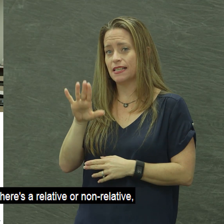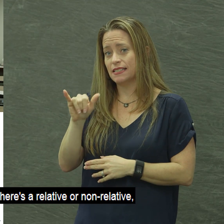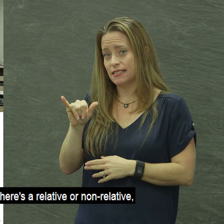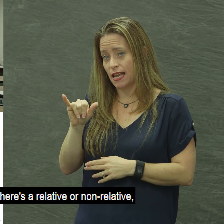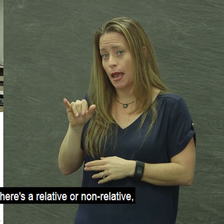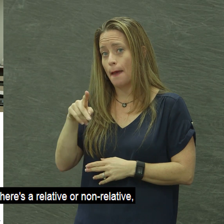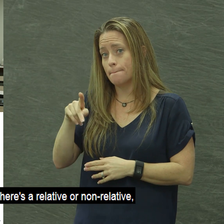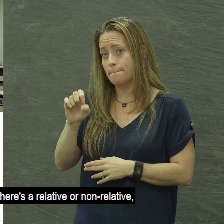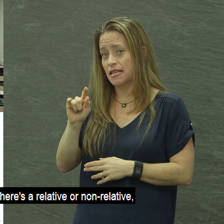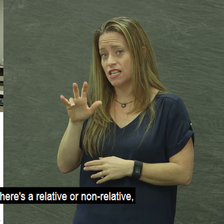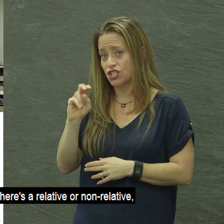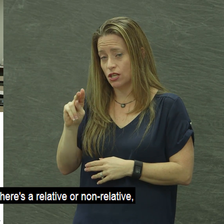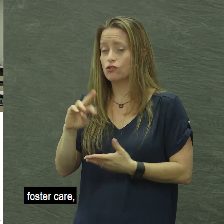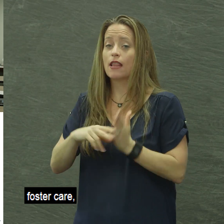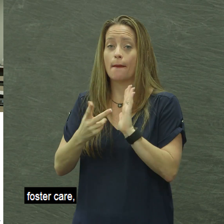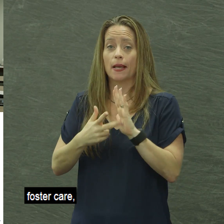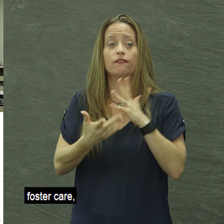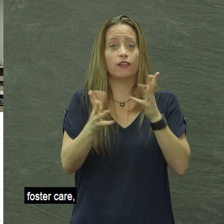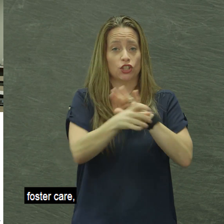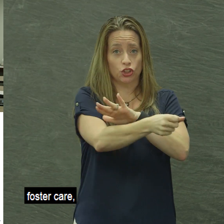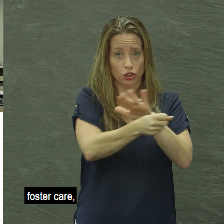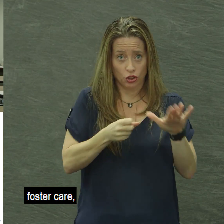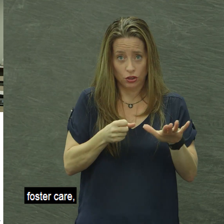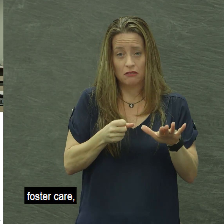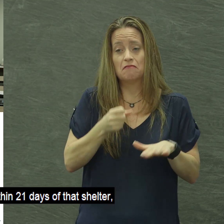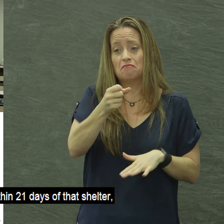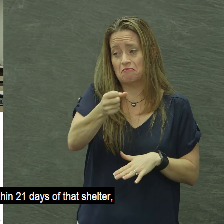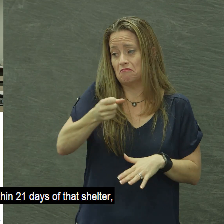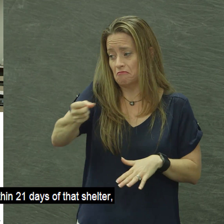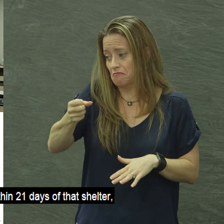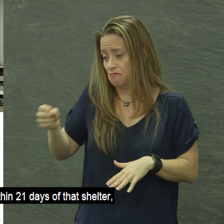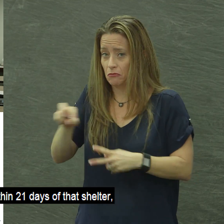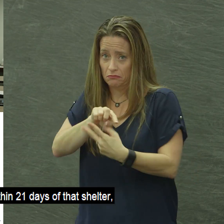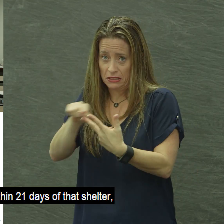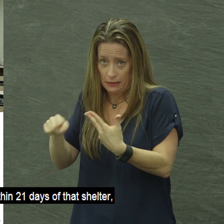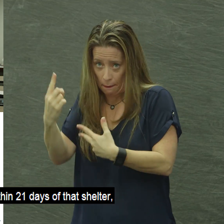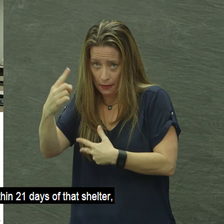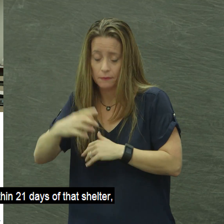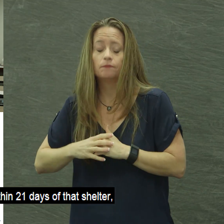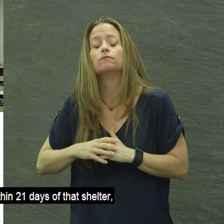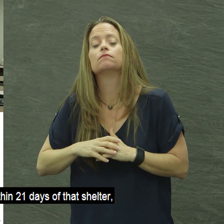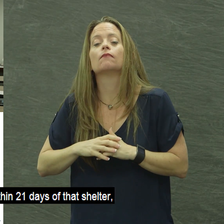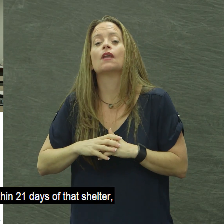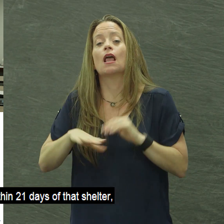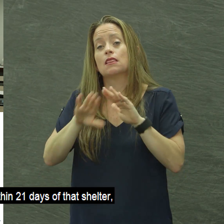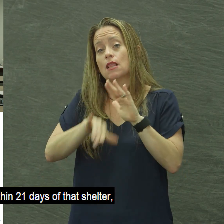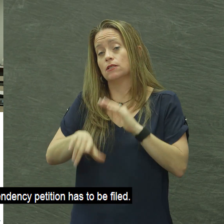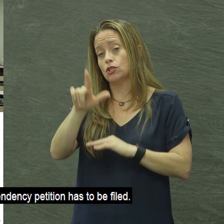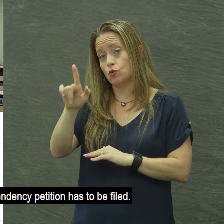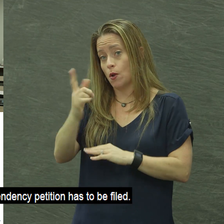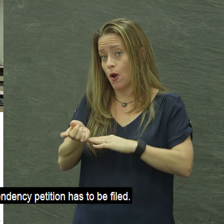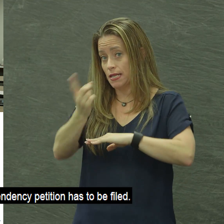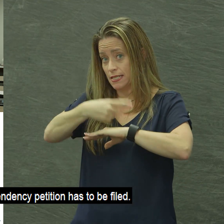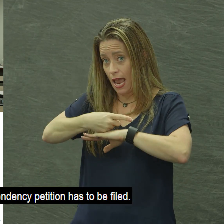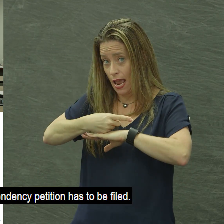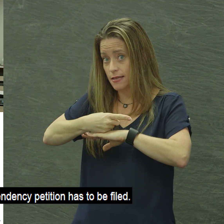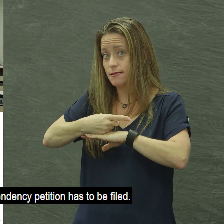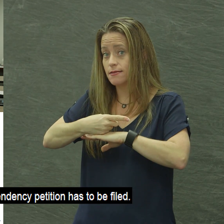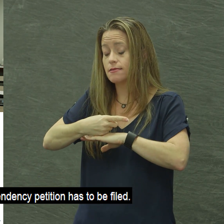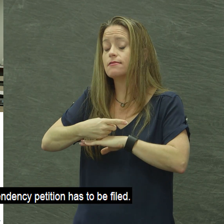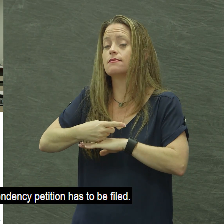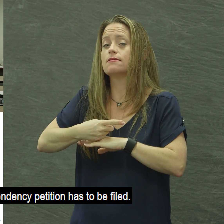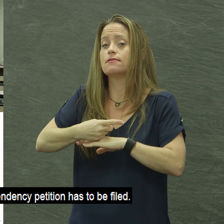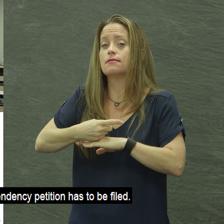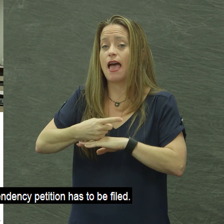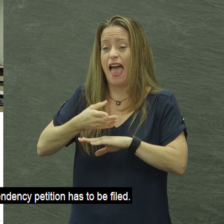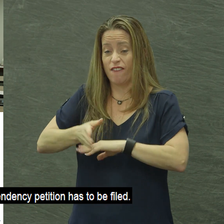whether it's relative or non-relative, foster care, within 21 days of that shelter, a dependency petition has